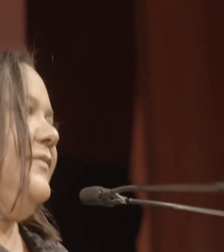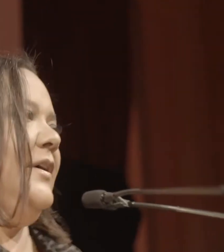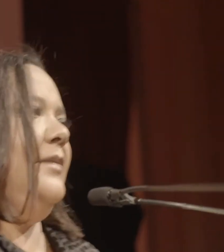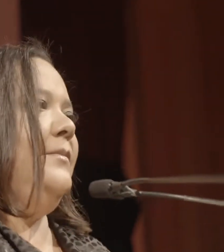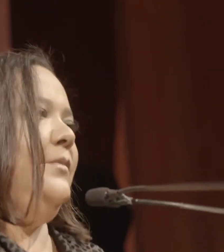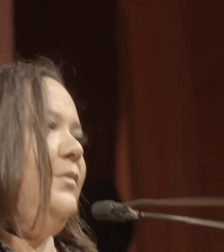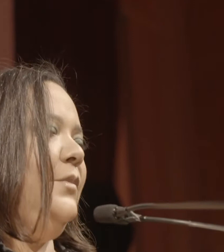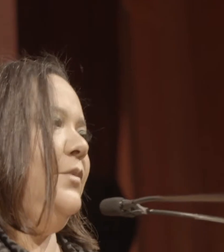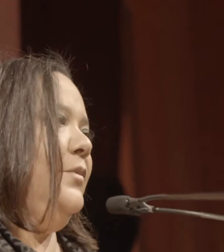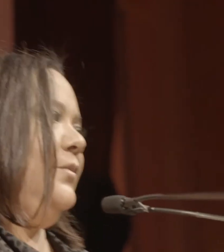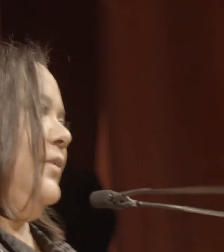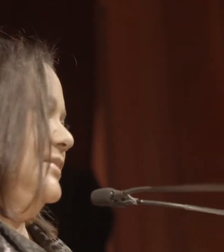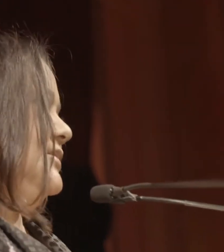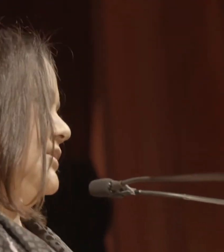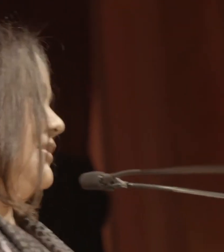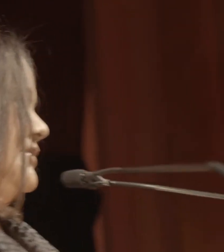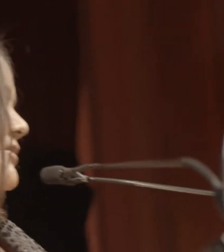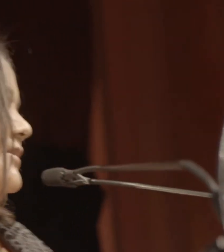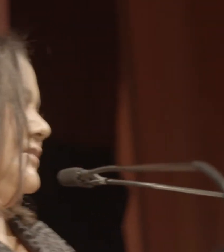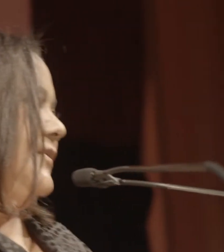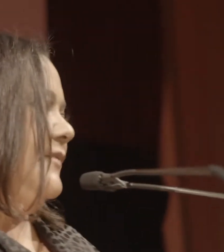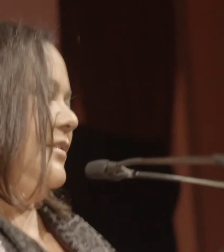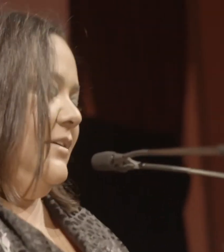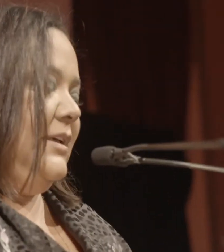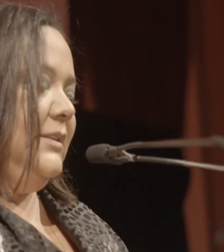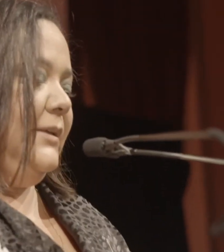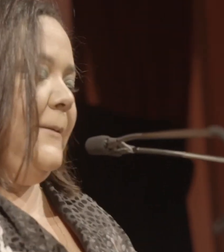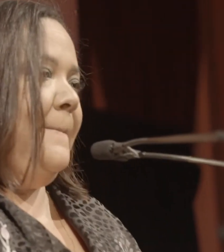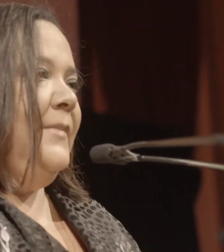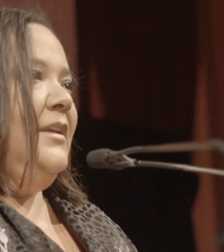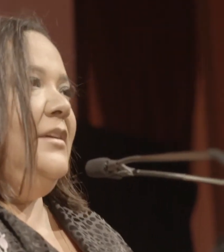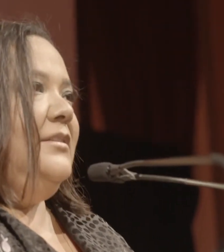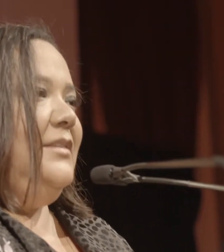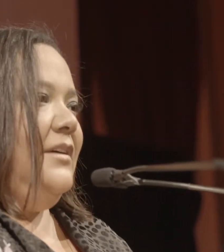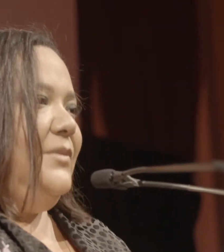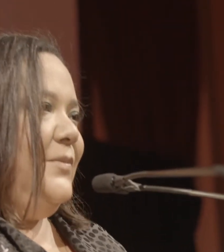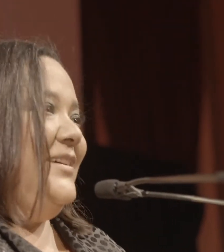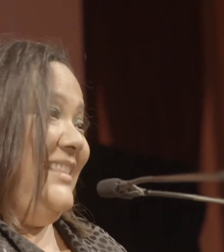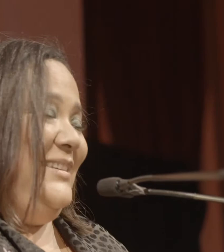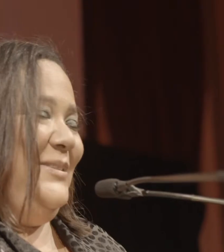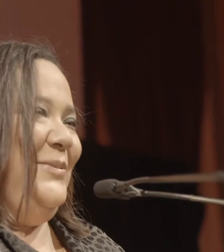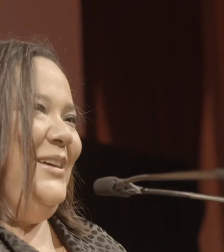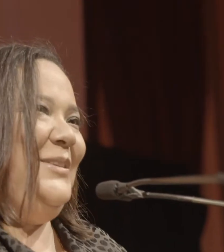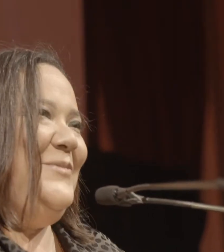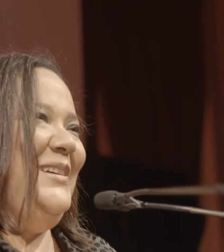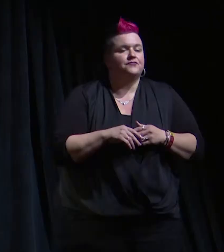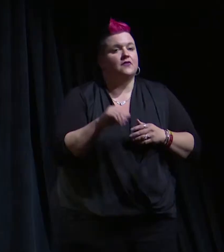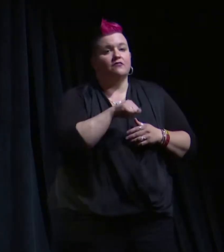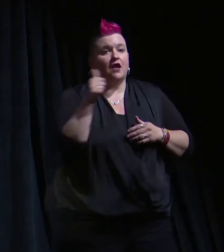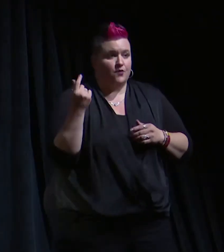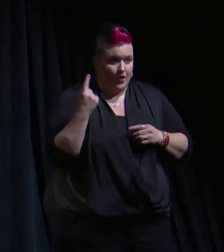One of them was the docuseries Surviving R. Kelly. The other one, thank you, the other